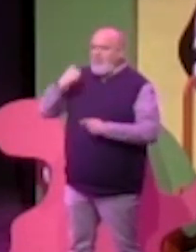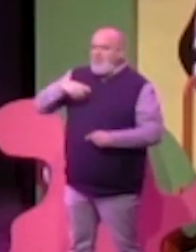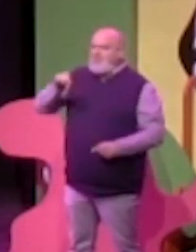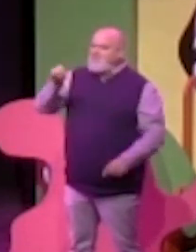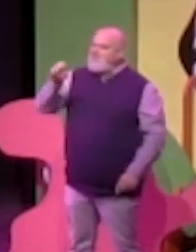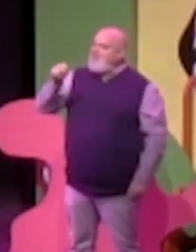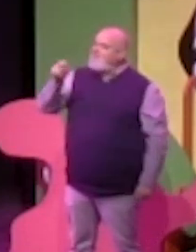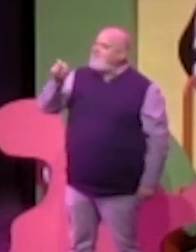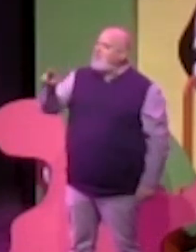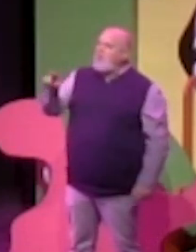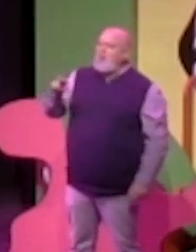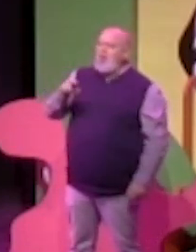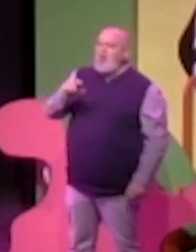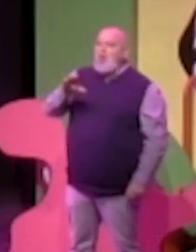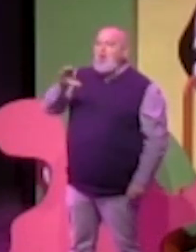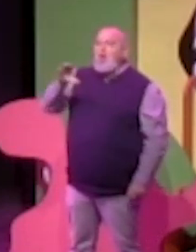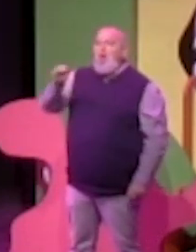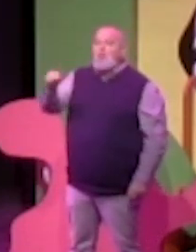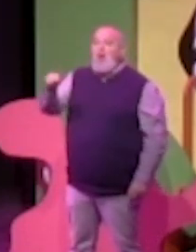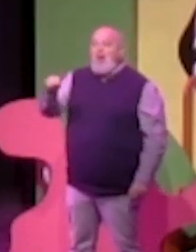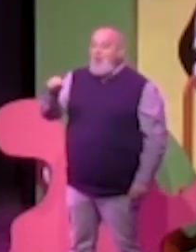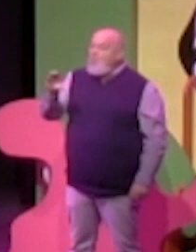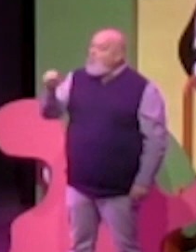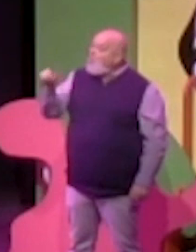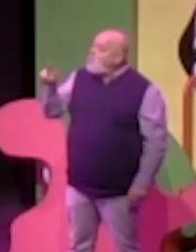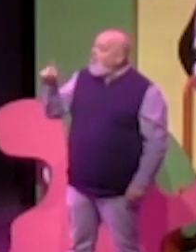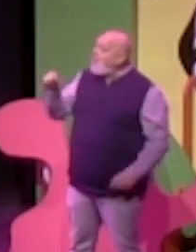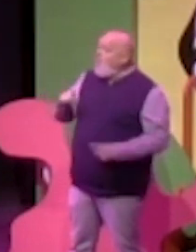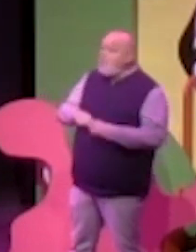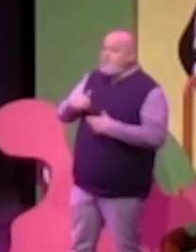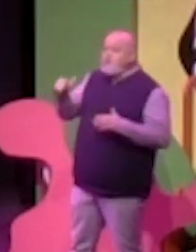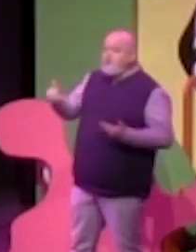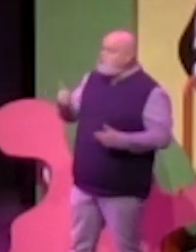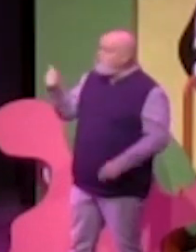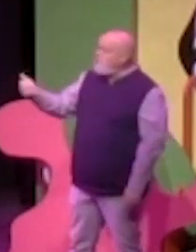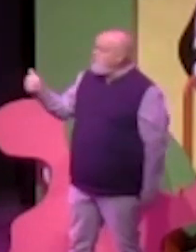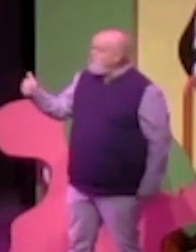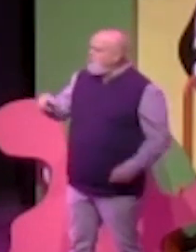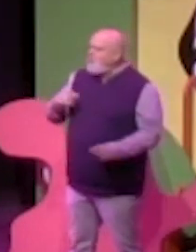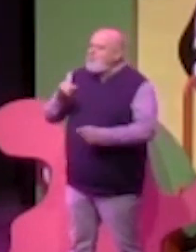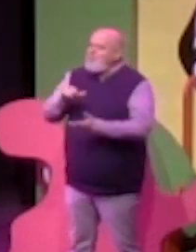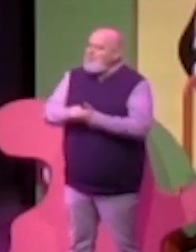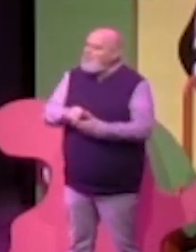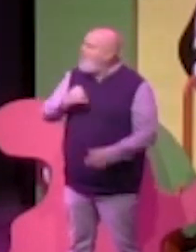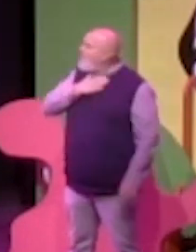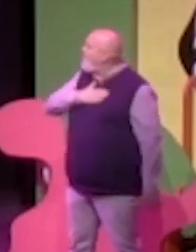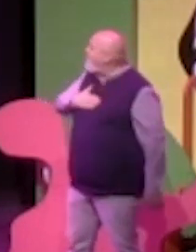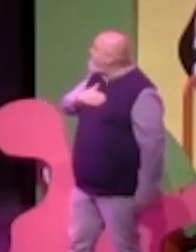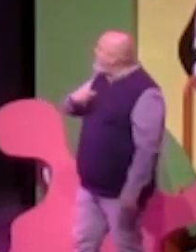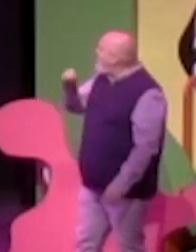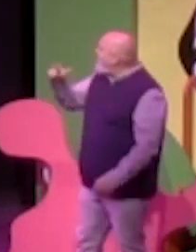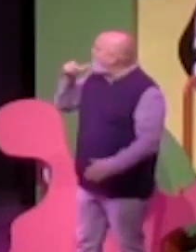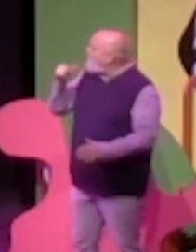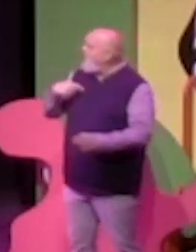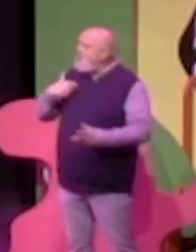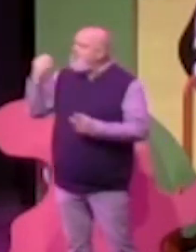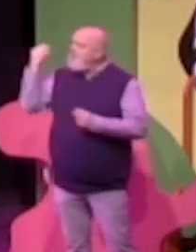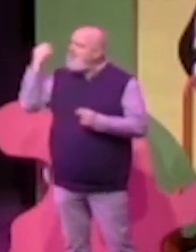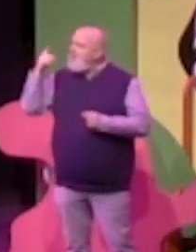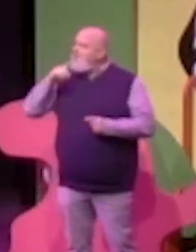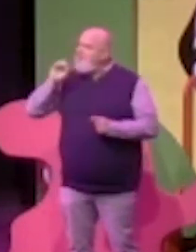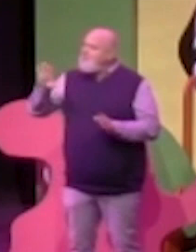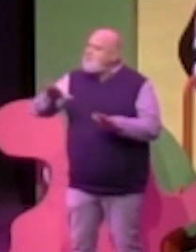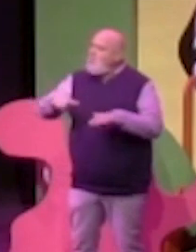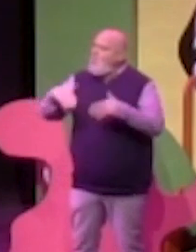Colorado. So panelists, introduce yourselves. When you do that, if you could reflect on this